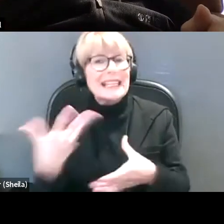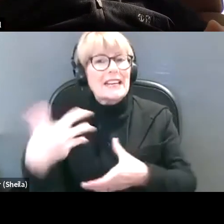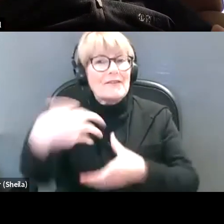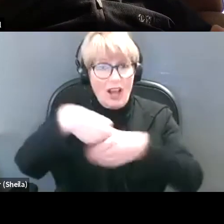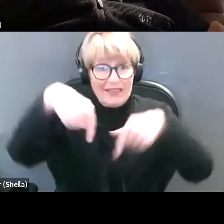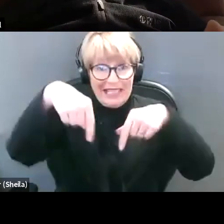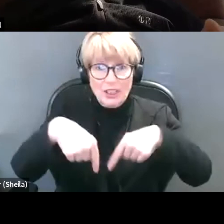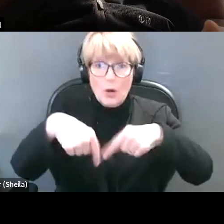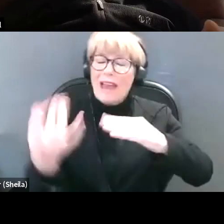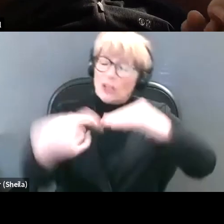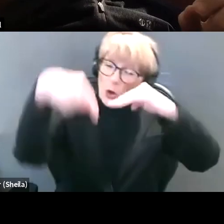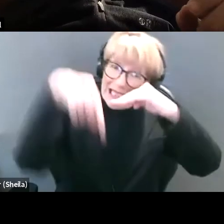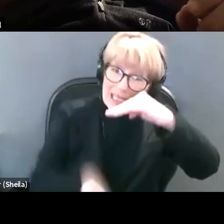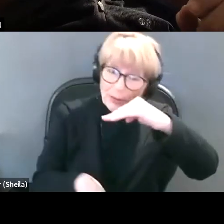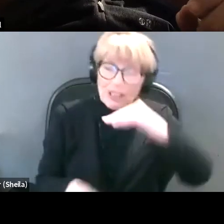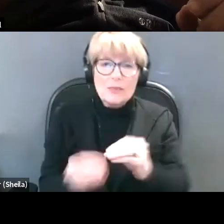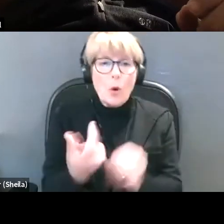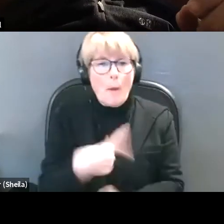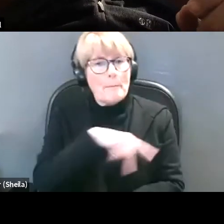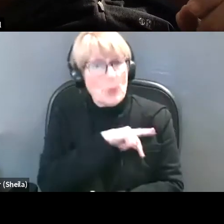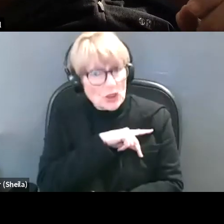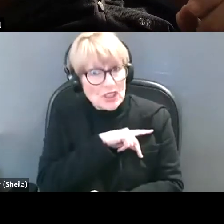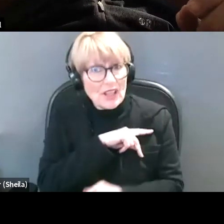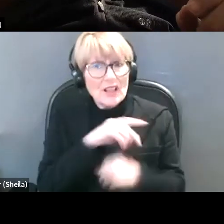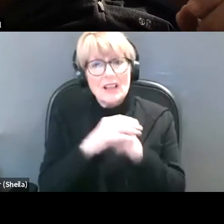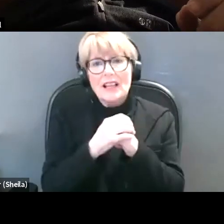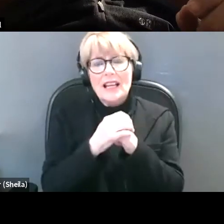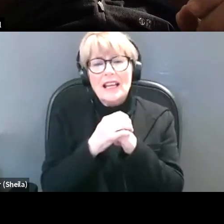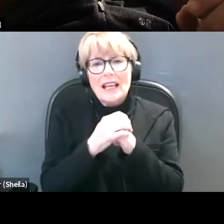go deeper. It's more personal, and